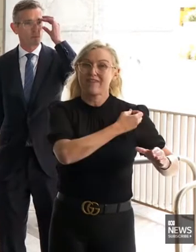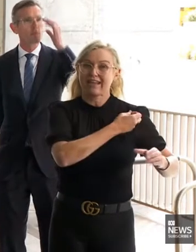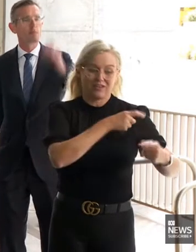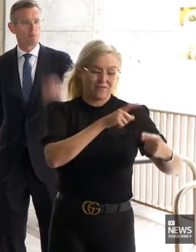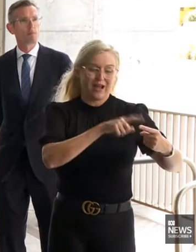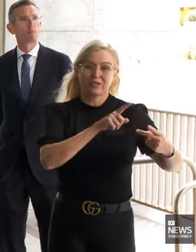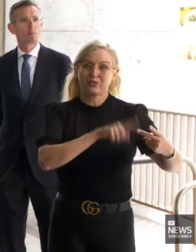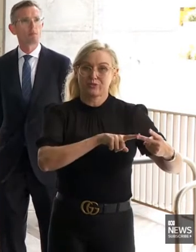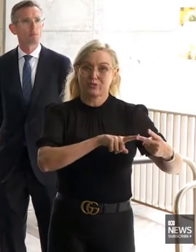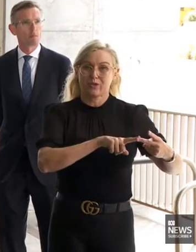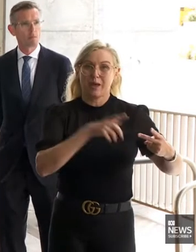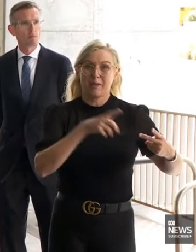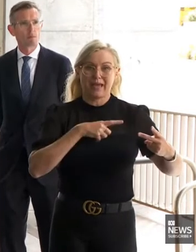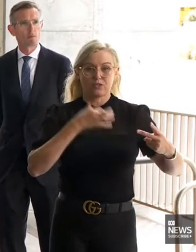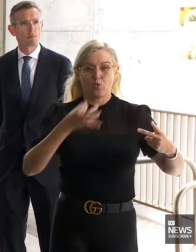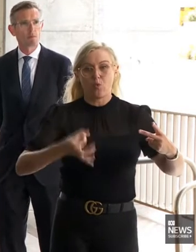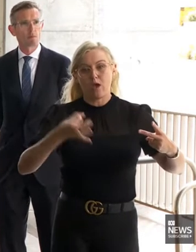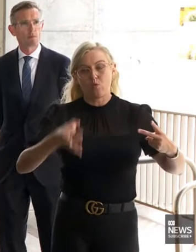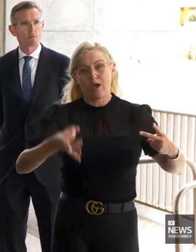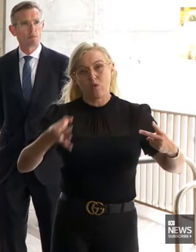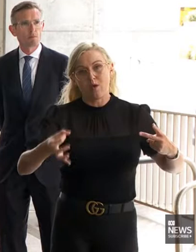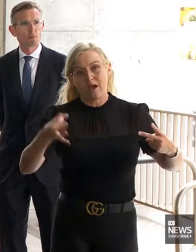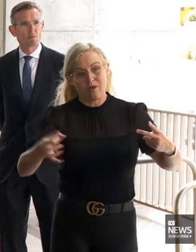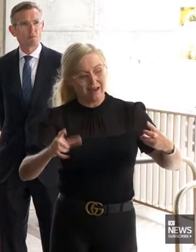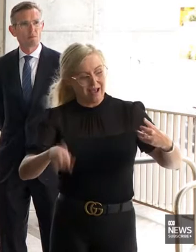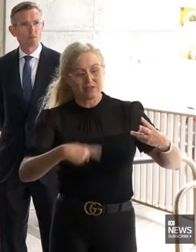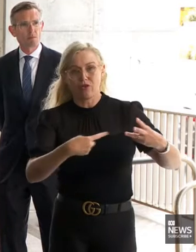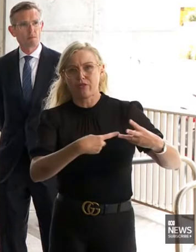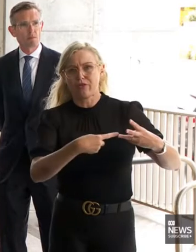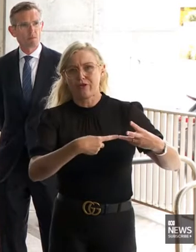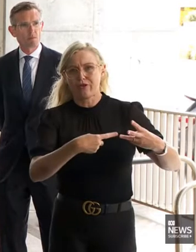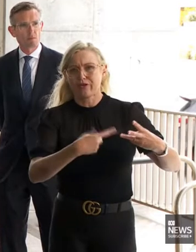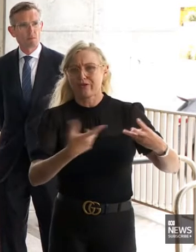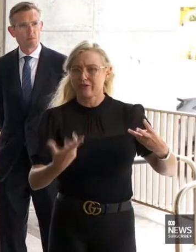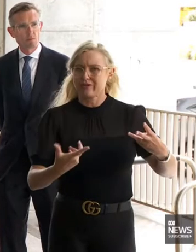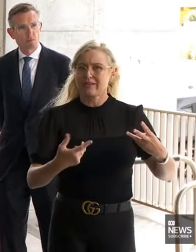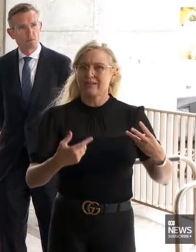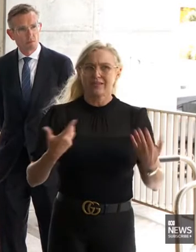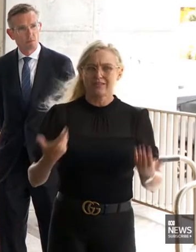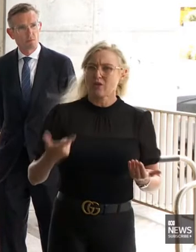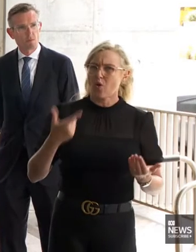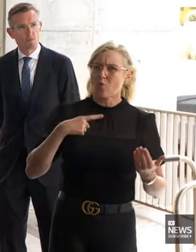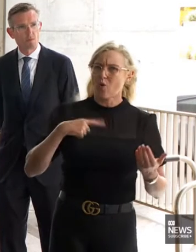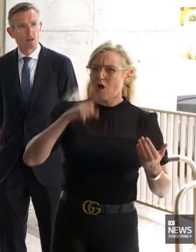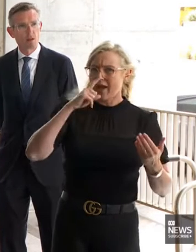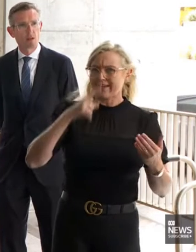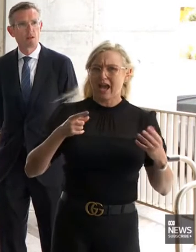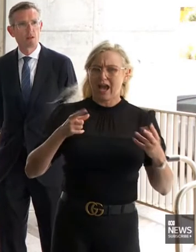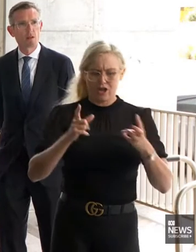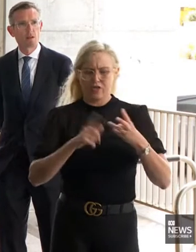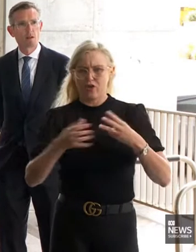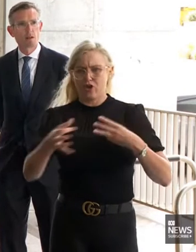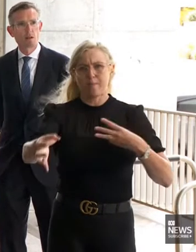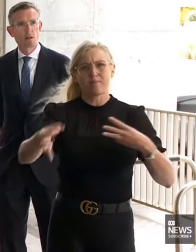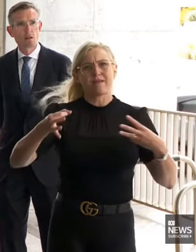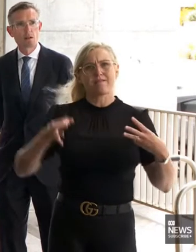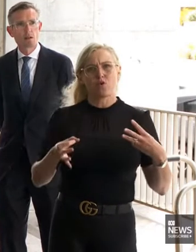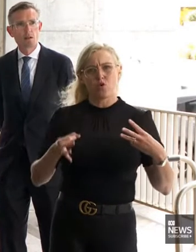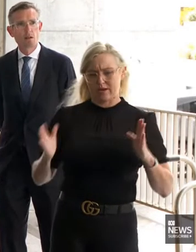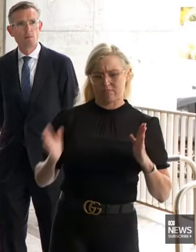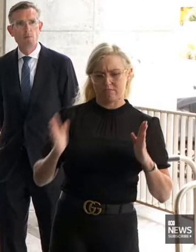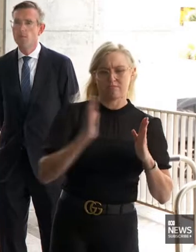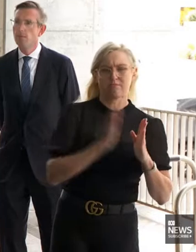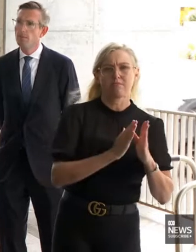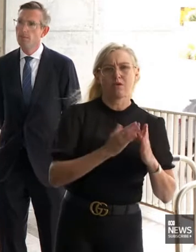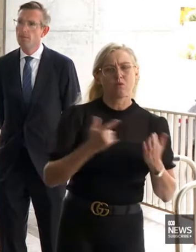eligible to get their booster. Is it a situation where there's a clinical reason why the booster can't be brought forward, or is it simply a